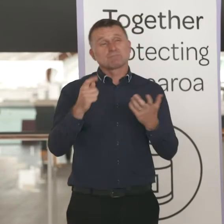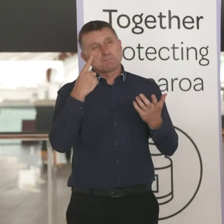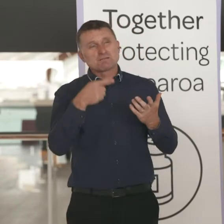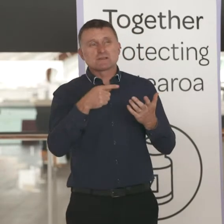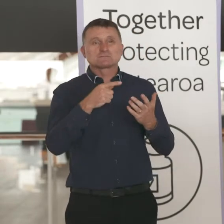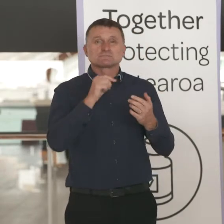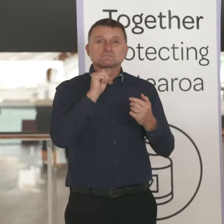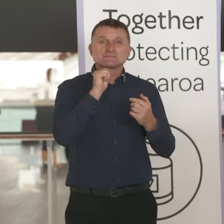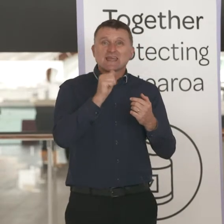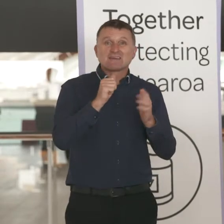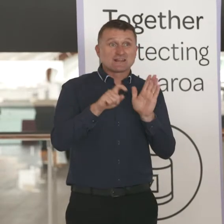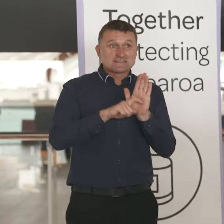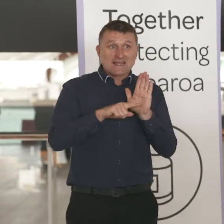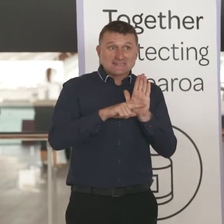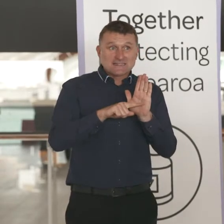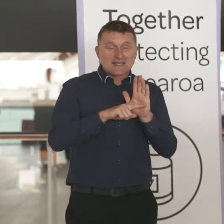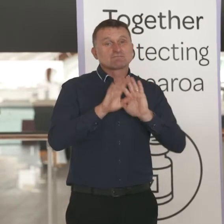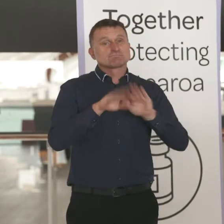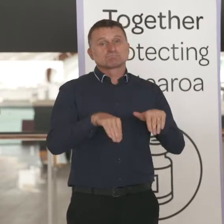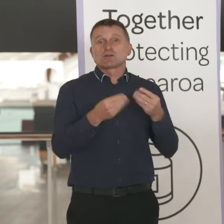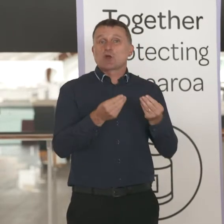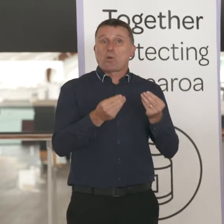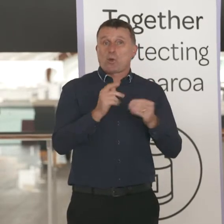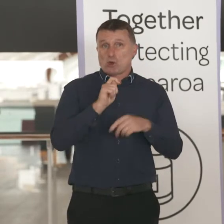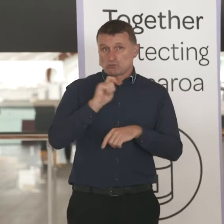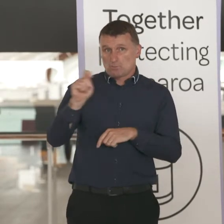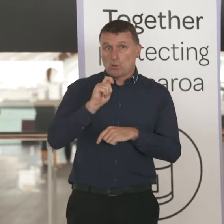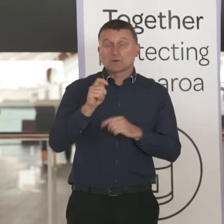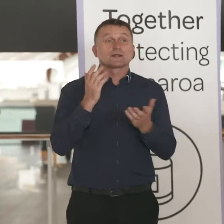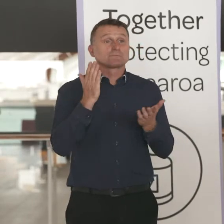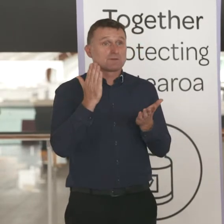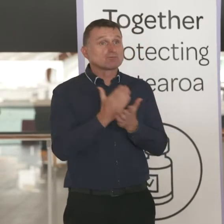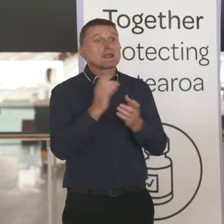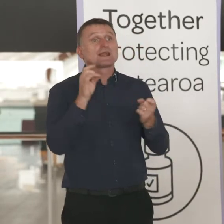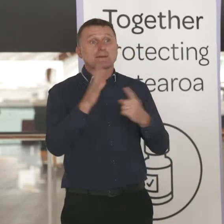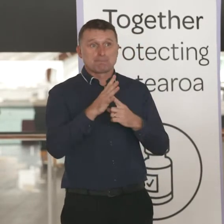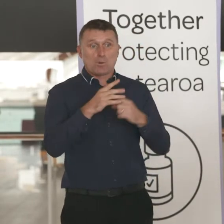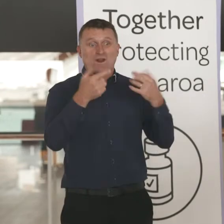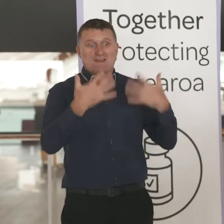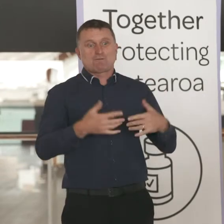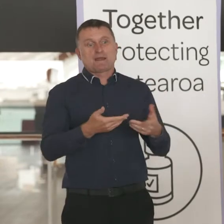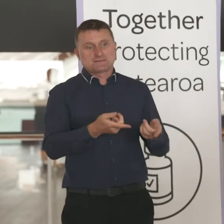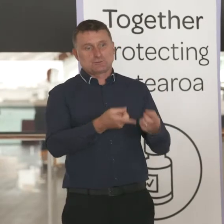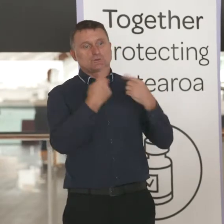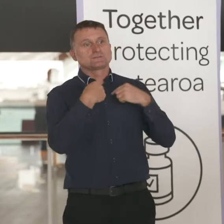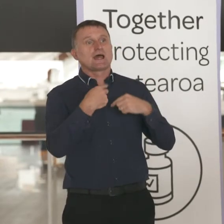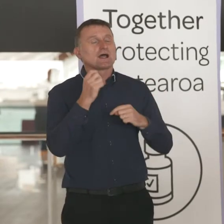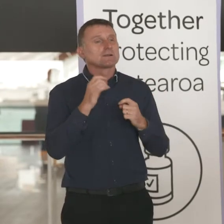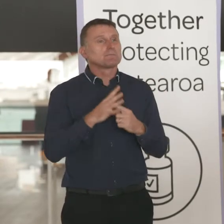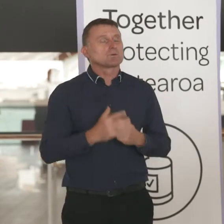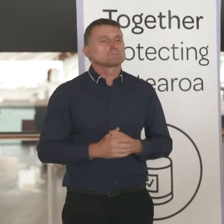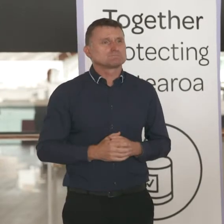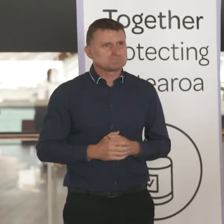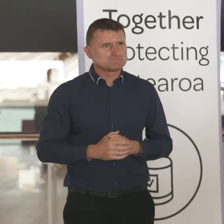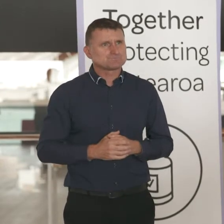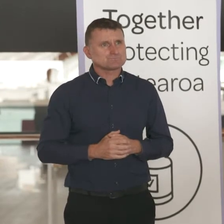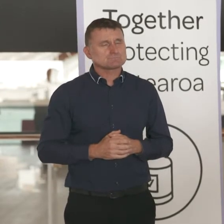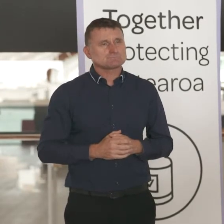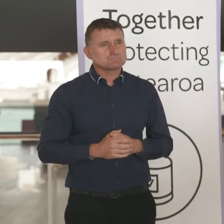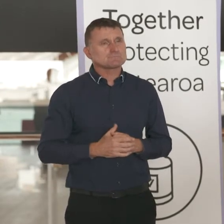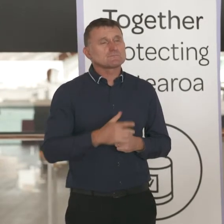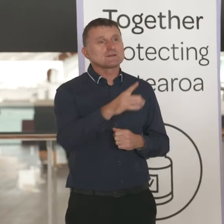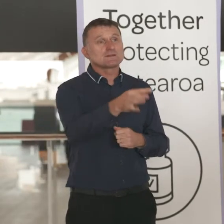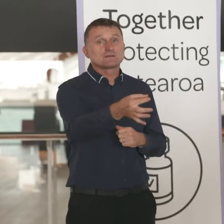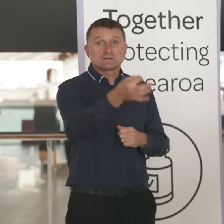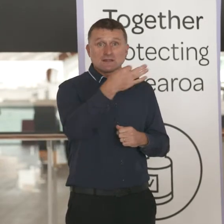important, but it is incredibly important for us to know. Just on Ed's question, one thing has been told by a nurse at a testing station